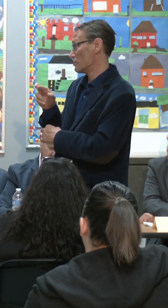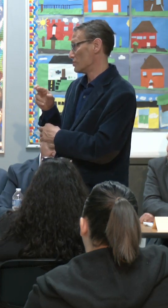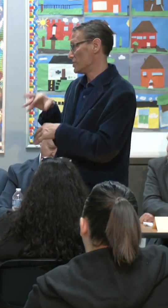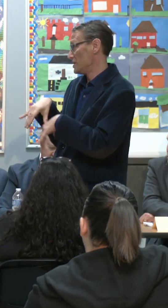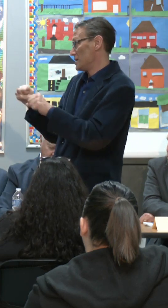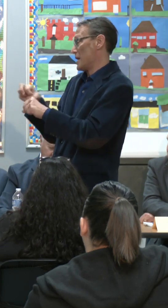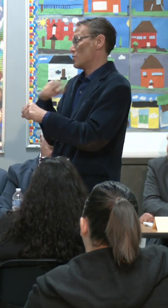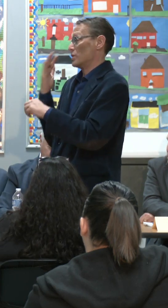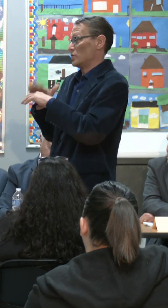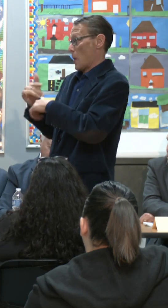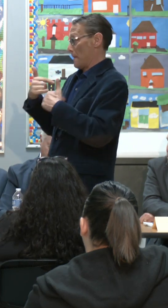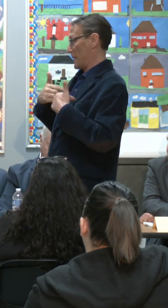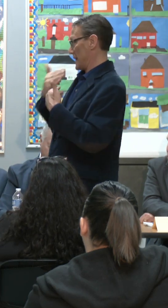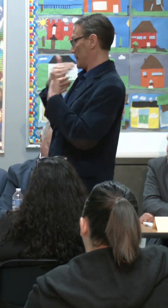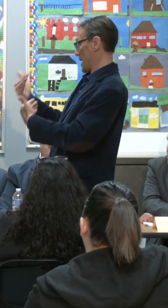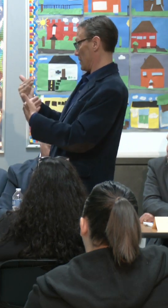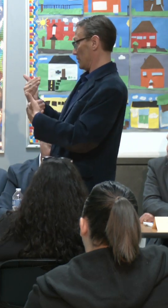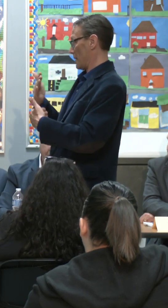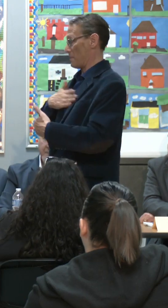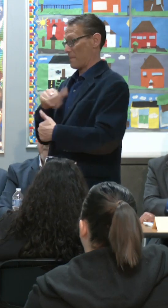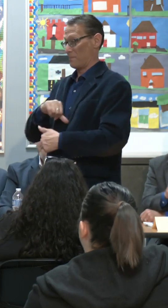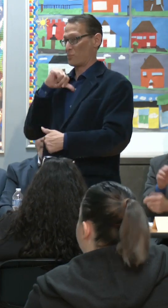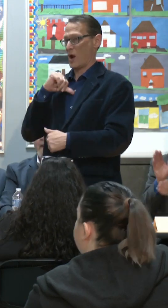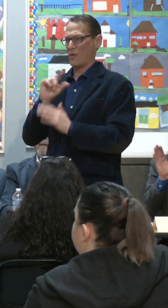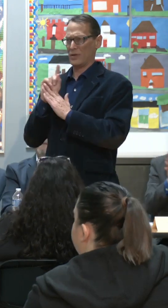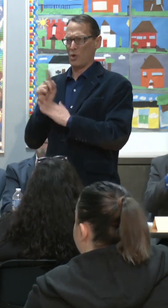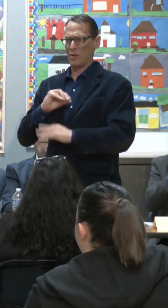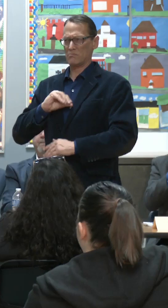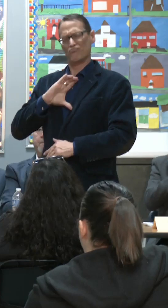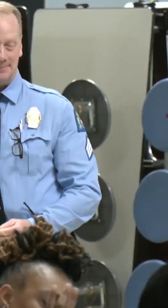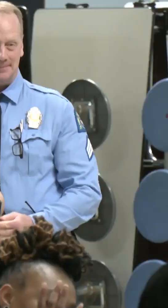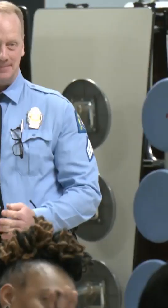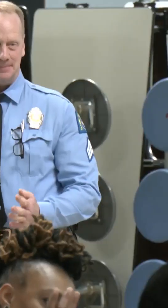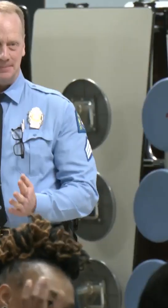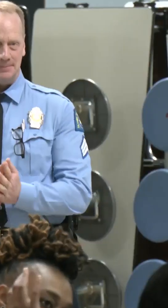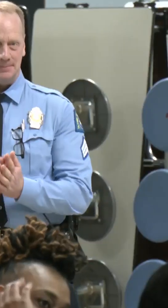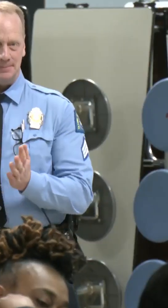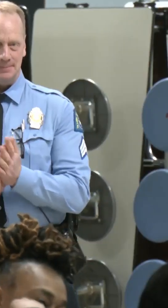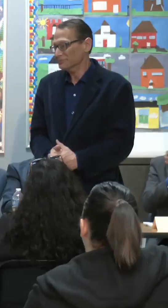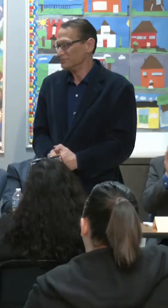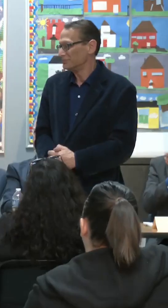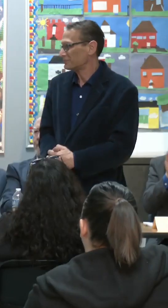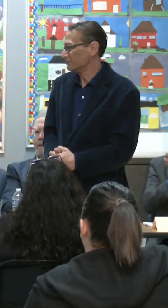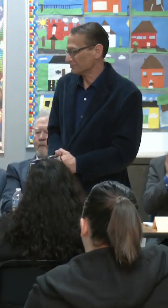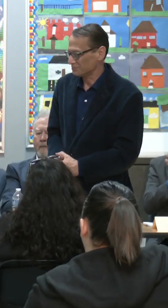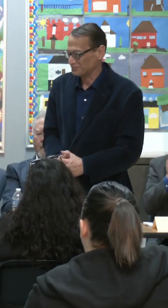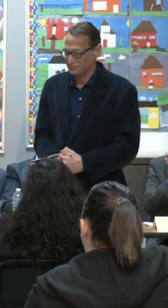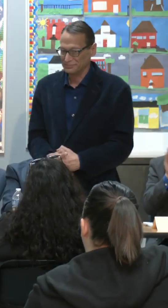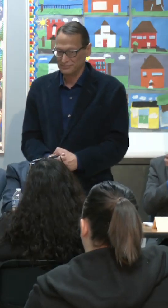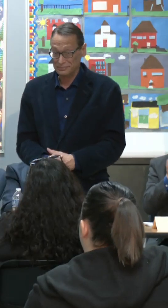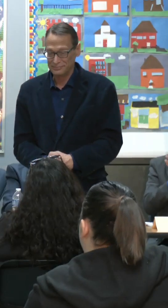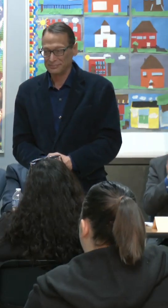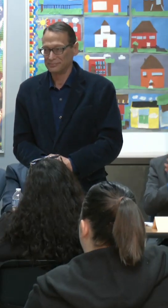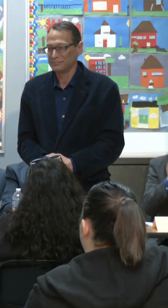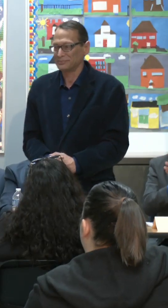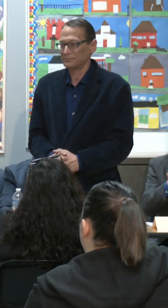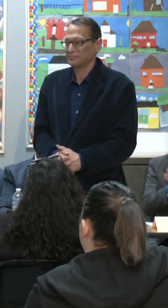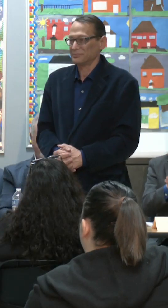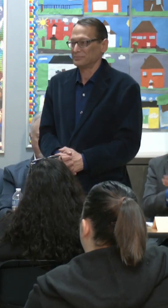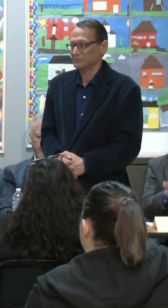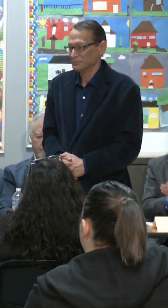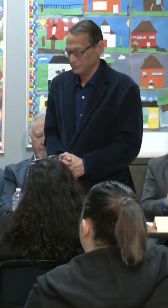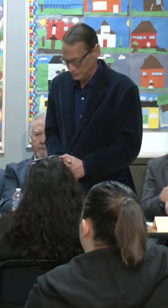Give me a chance, all right? And I'll talk to you afterwards. So, and I'll be here to take questions. And then if this doesn't happen, and I'm just gonna end